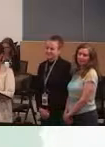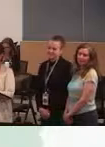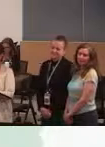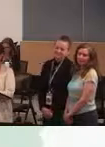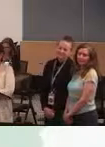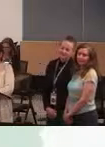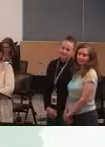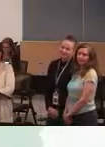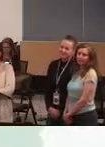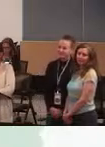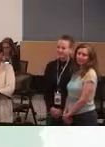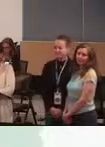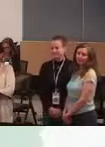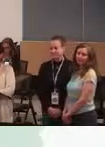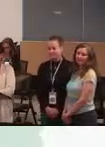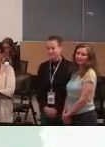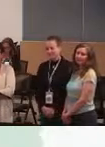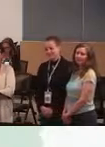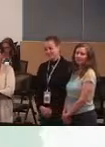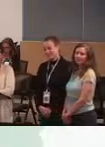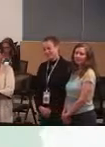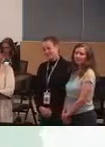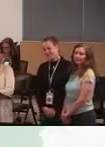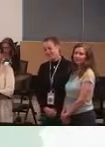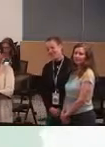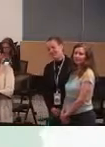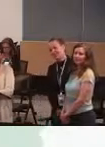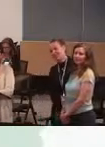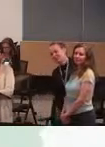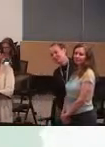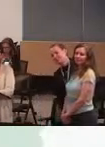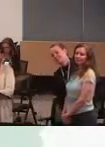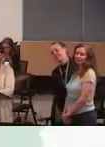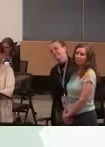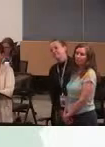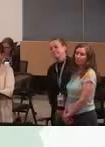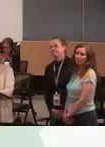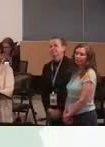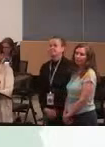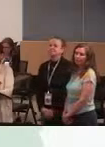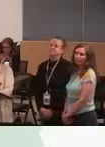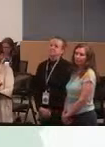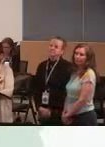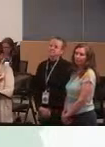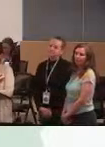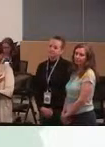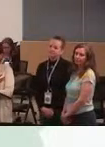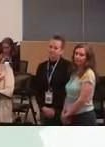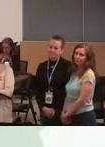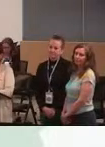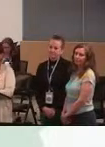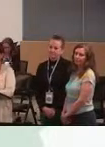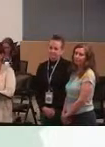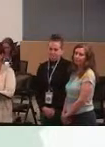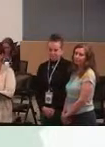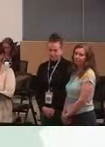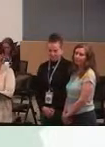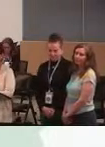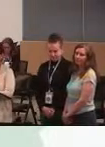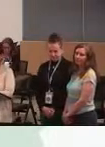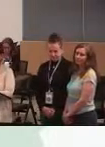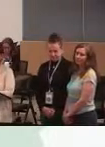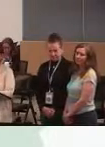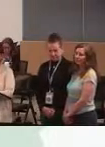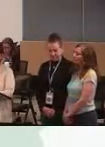that there are not just their teachers, not just their school counselors, not just admin or dean, but there are wellness counselors